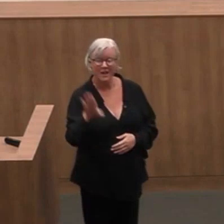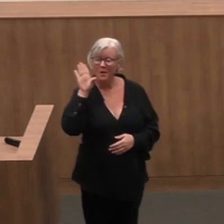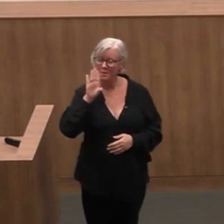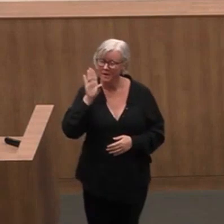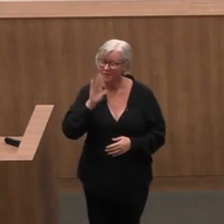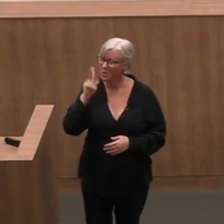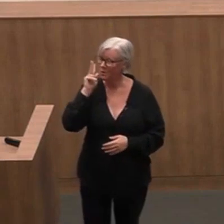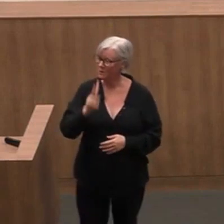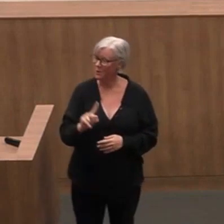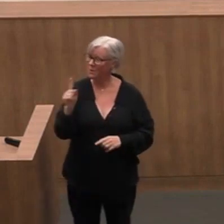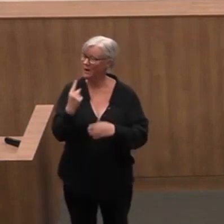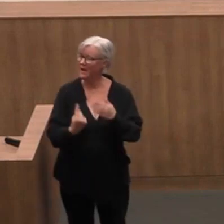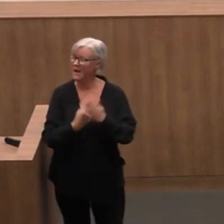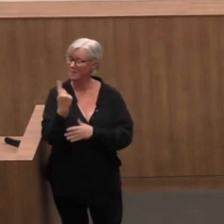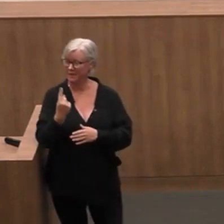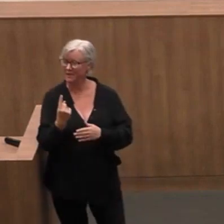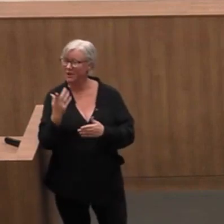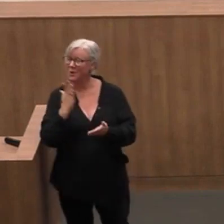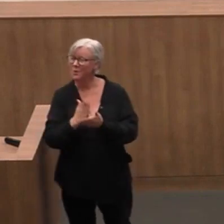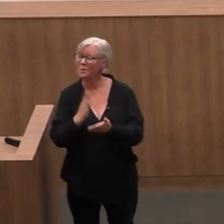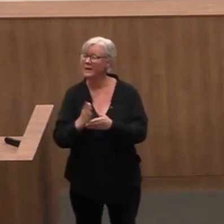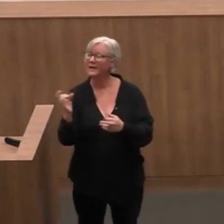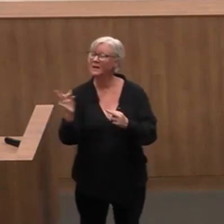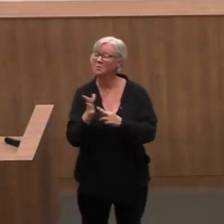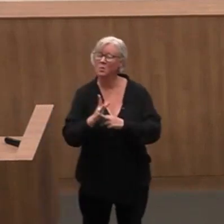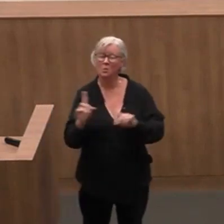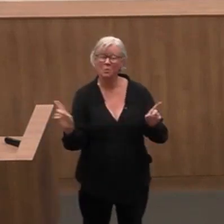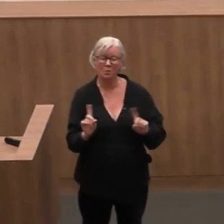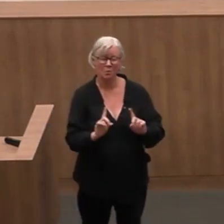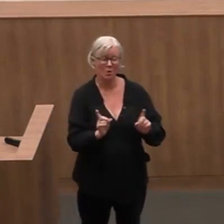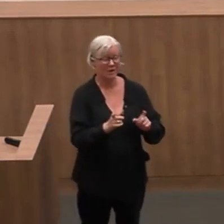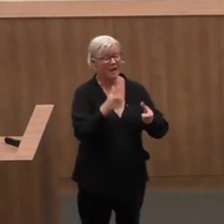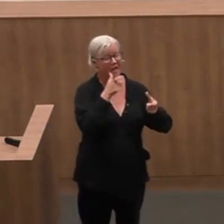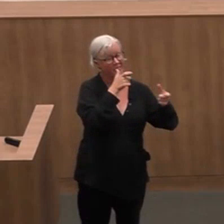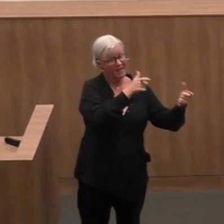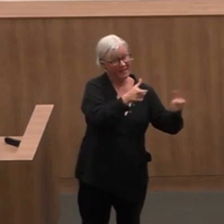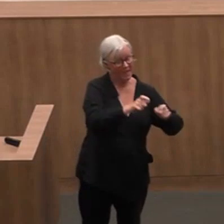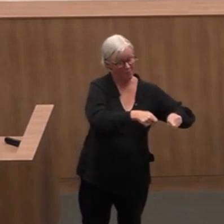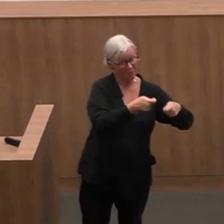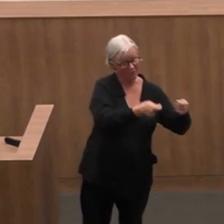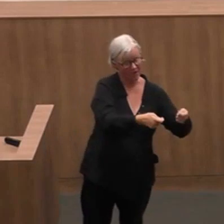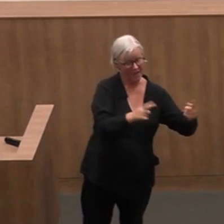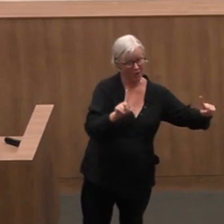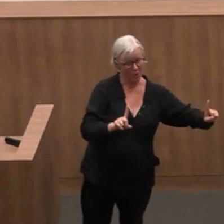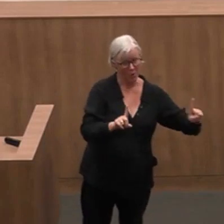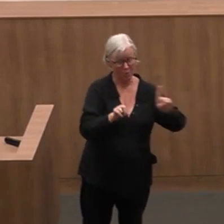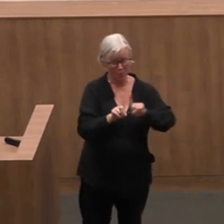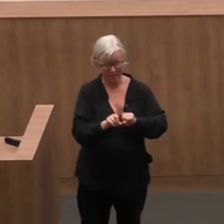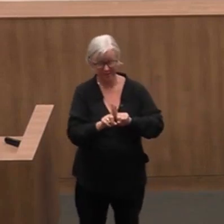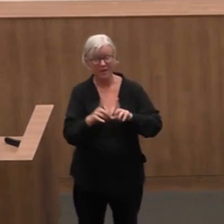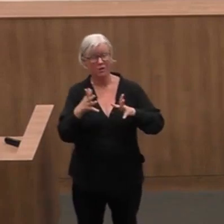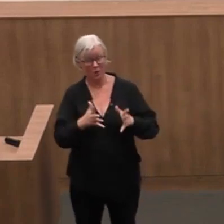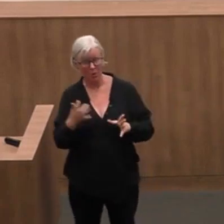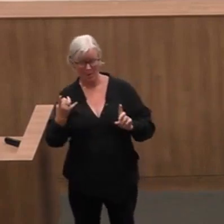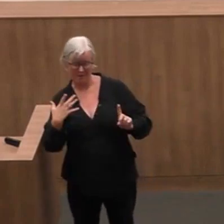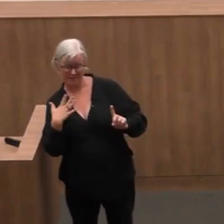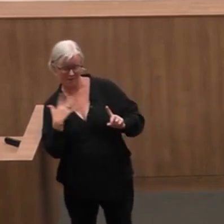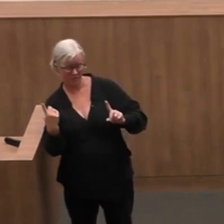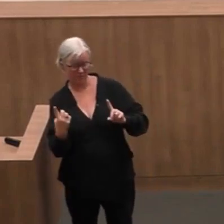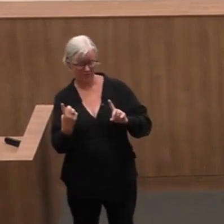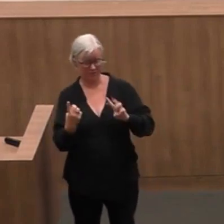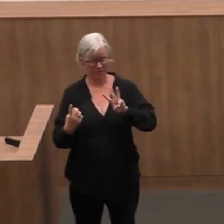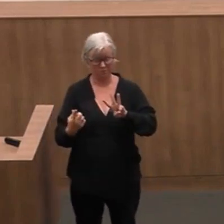was because of the care provider accompanying Sam and being with her. And between myself and them, we